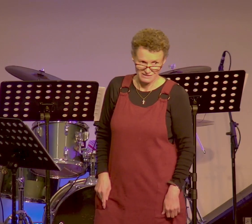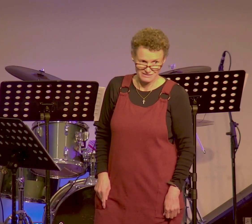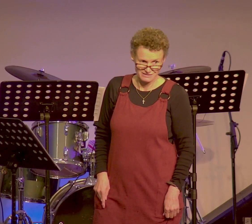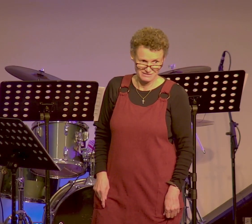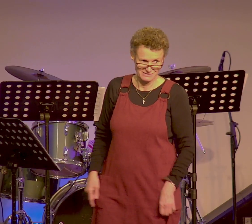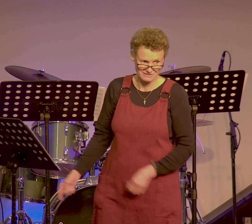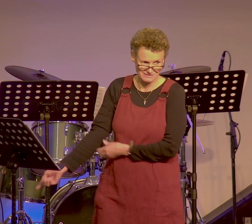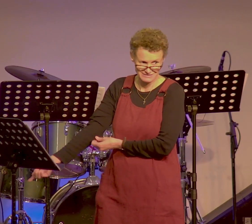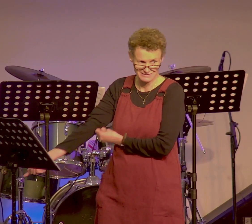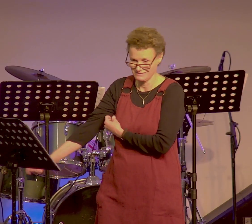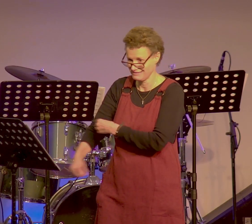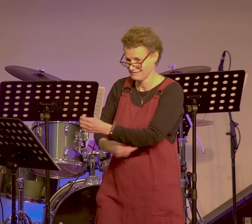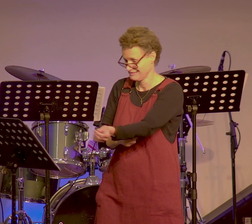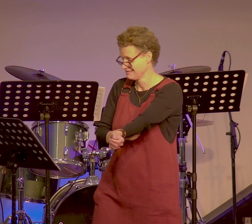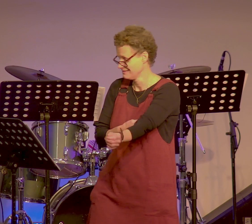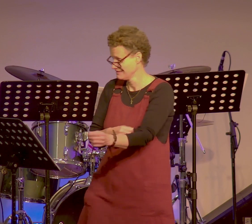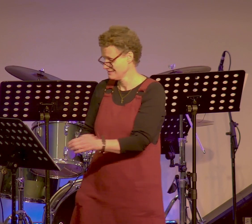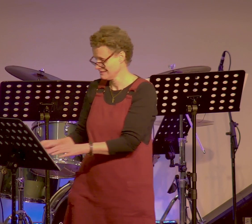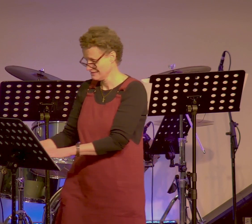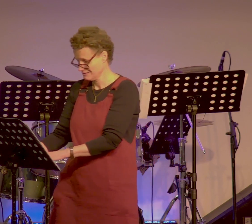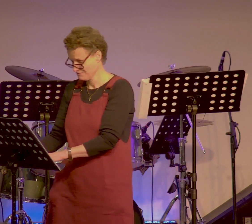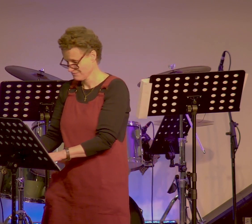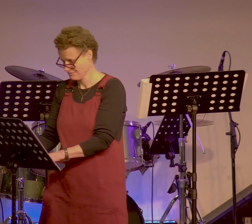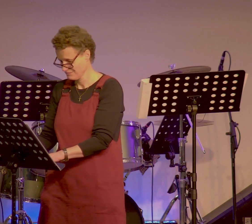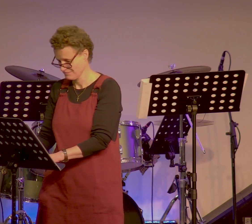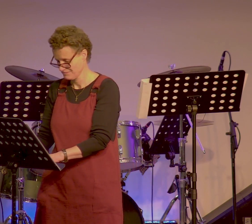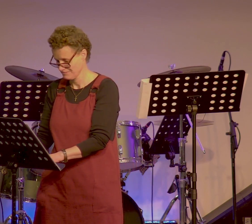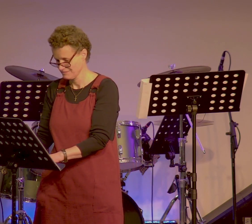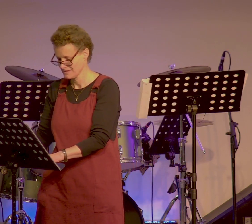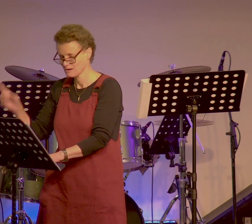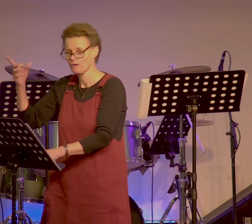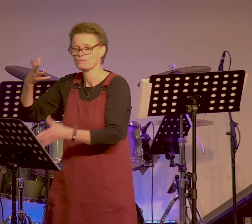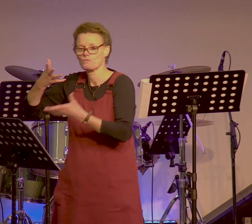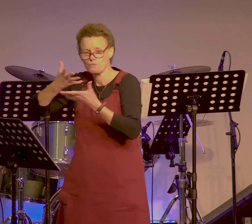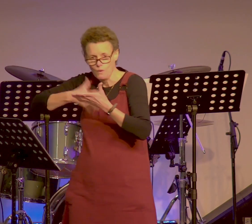No, and I don't think God likes it either.